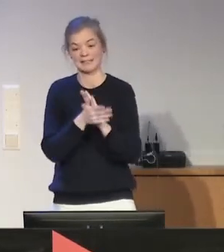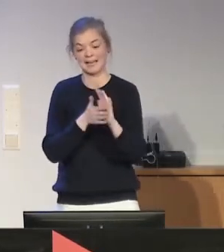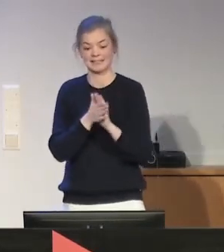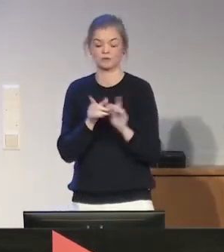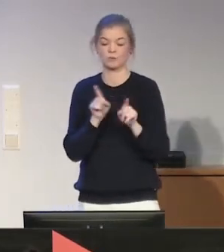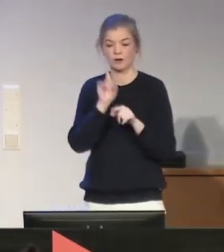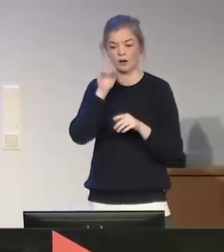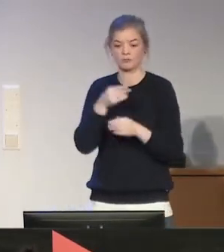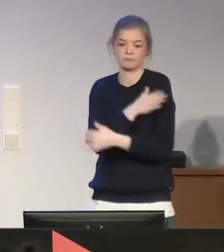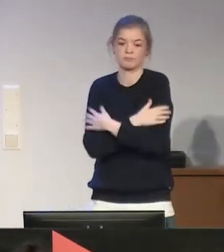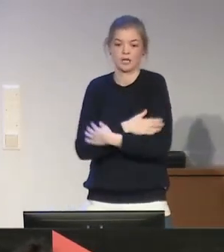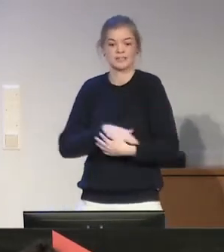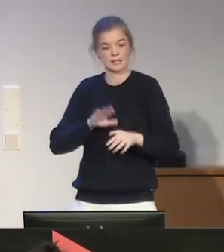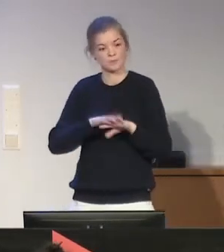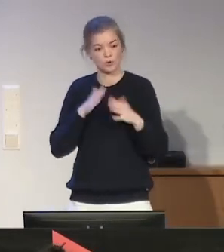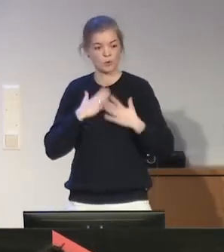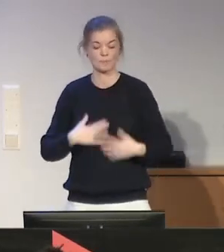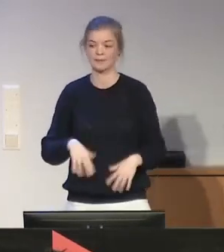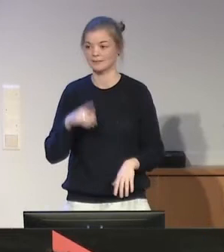as easy, as accessible as